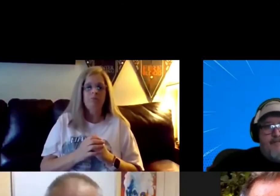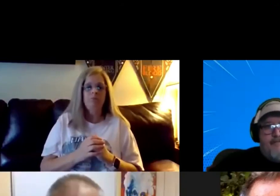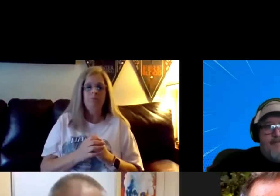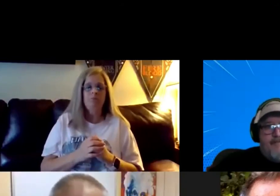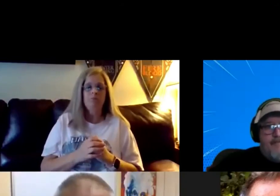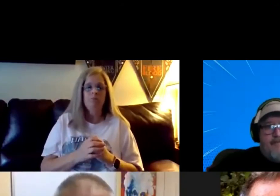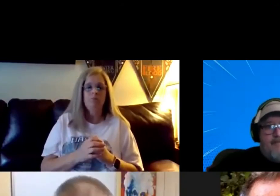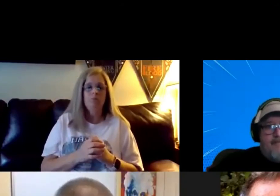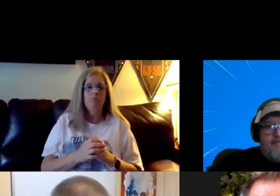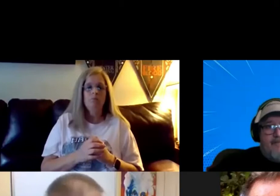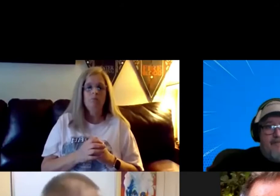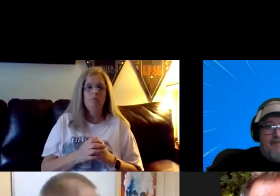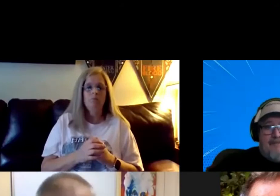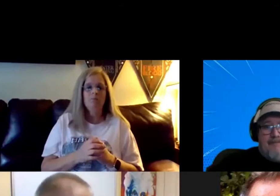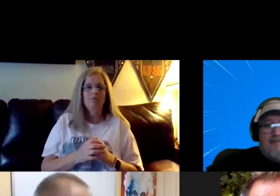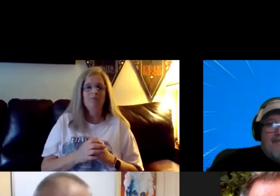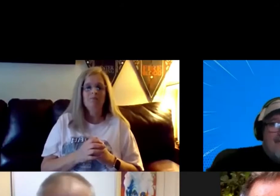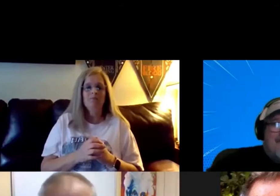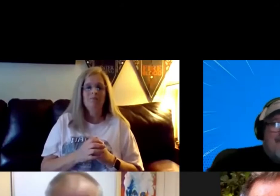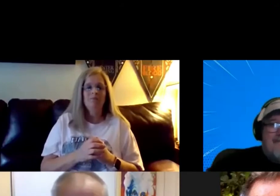Caught me on the op there.